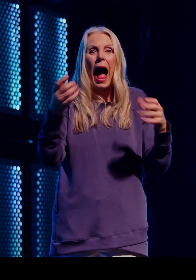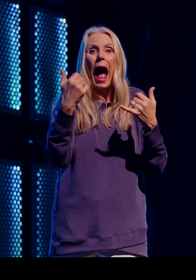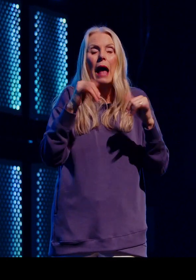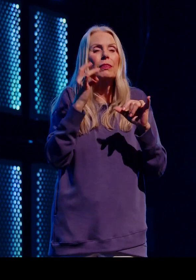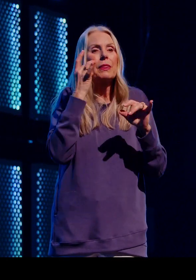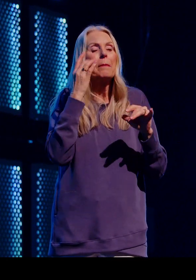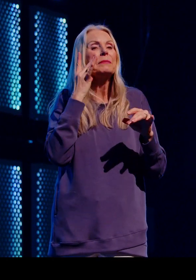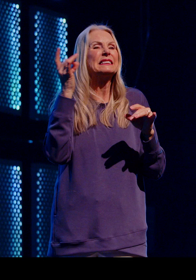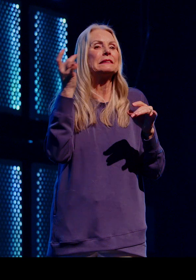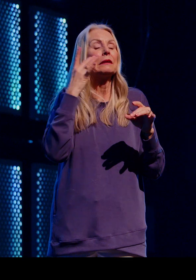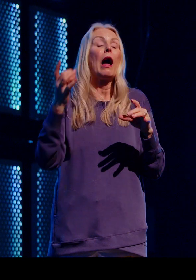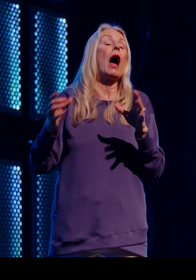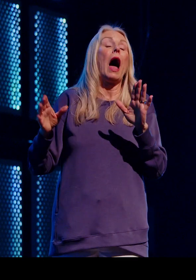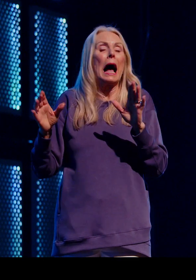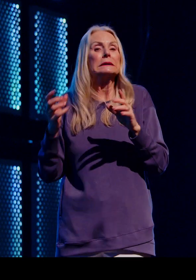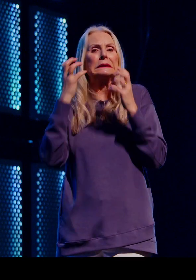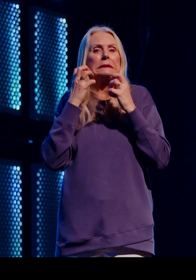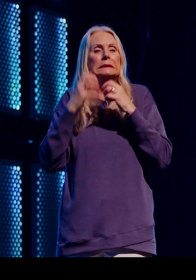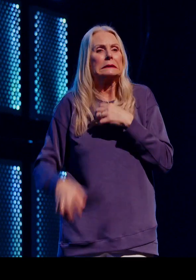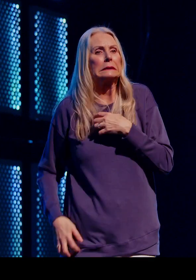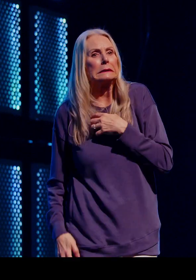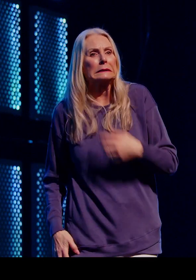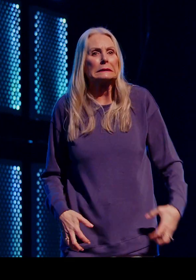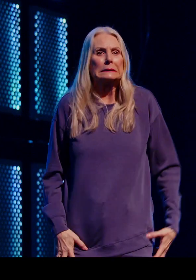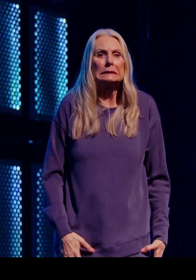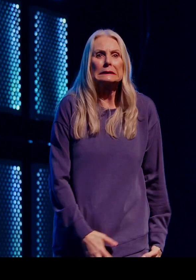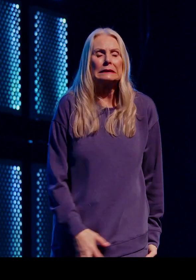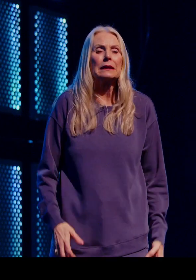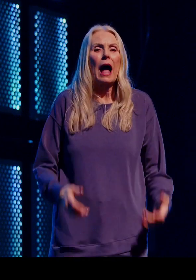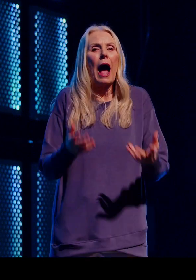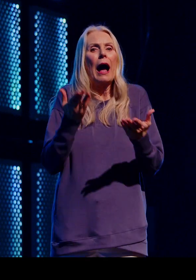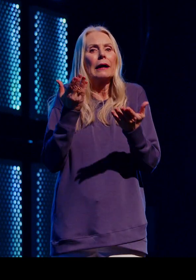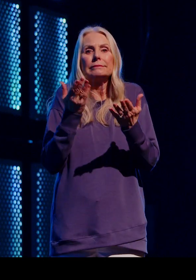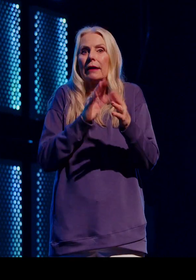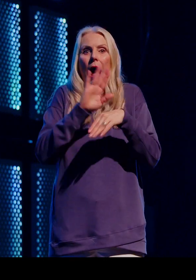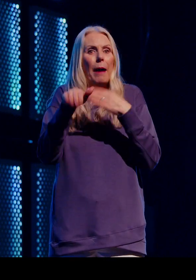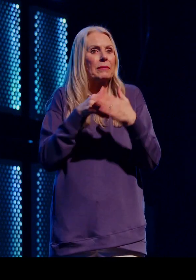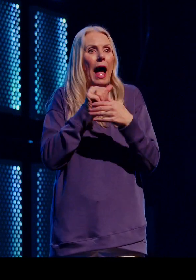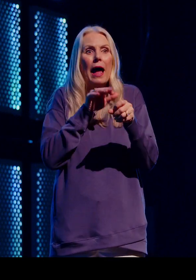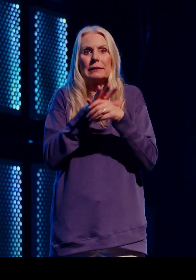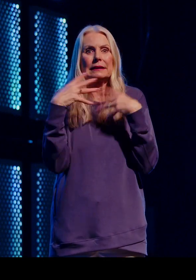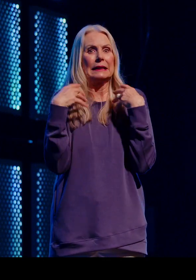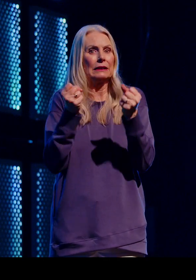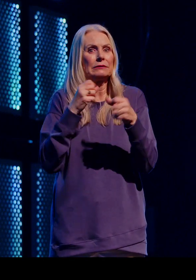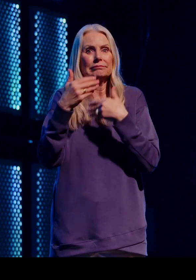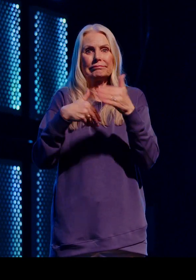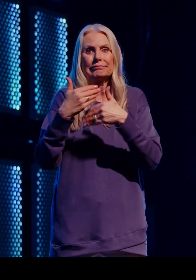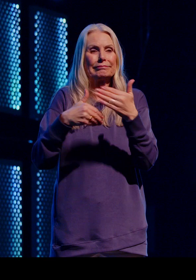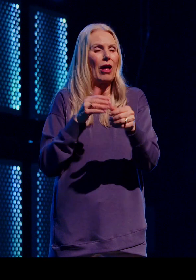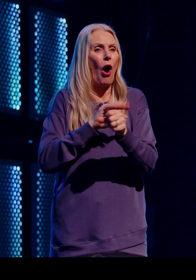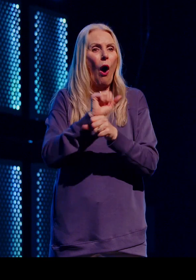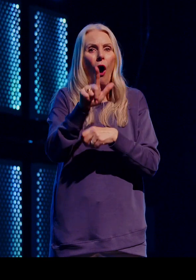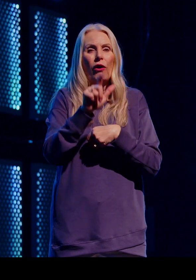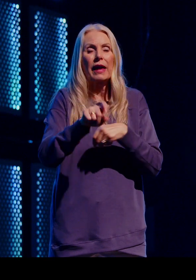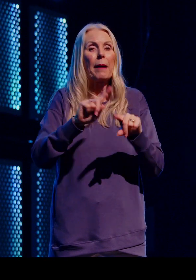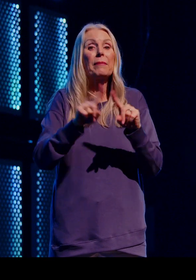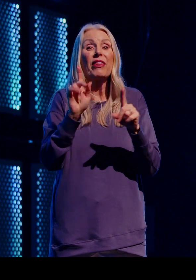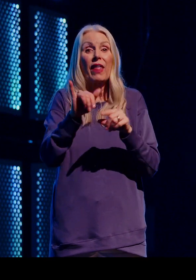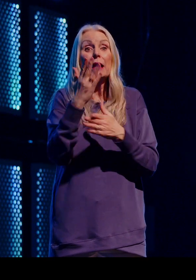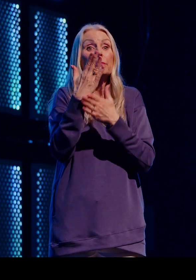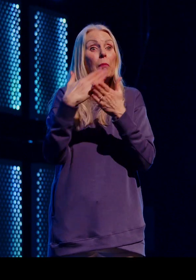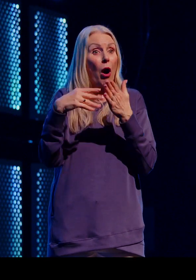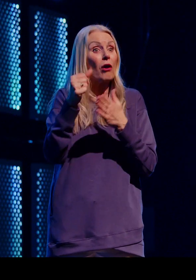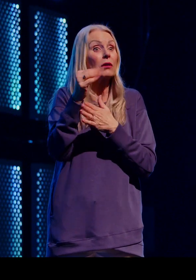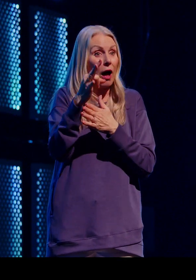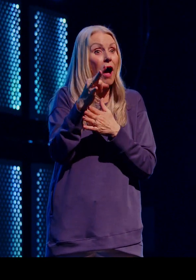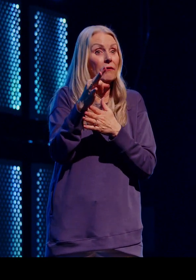bites I'm scratching these days. Almost through it, but that's still processed. That was part of the cost.